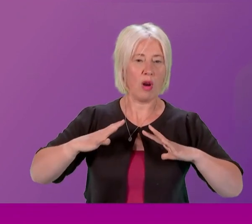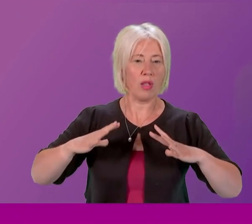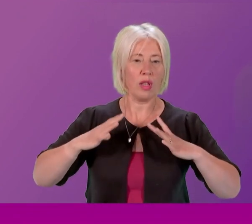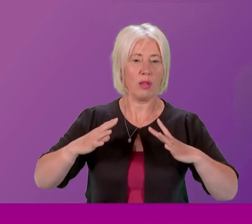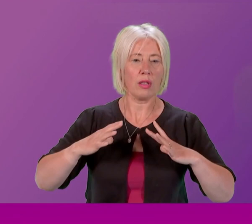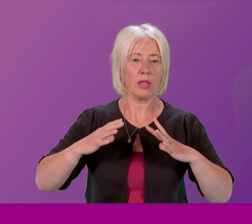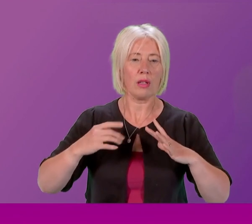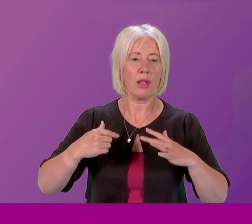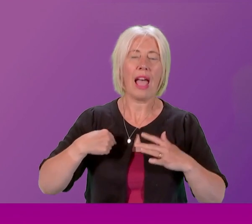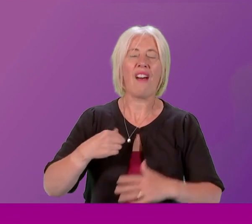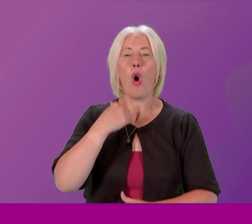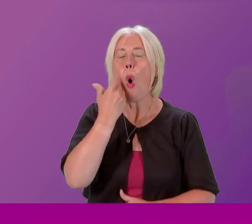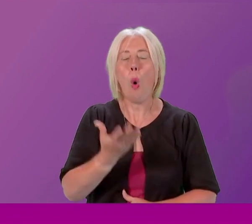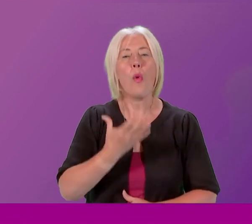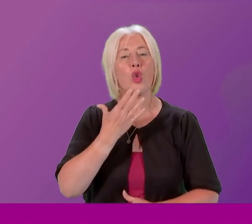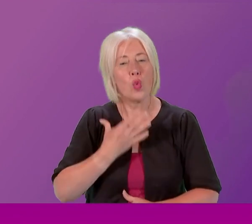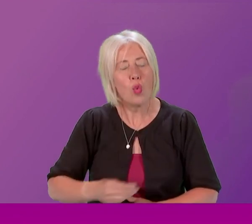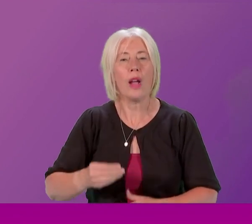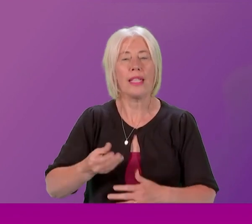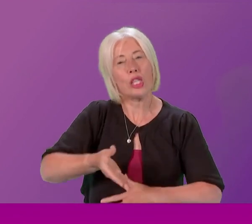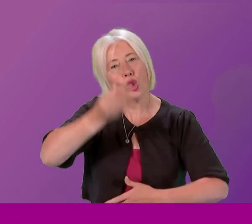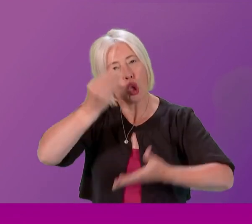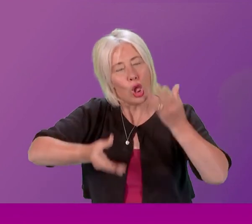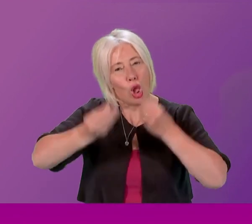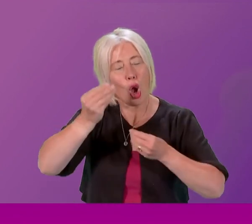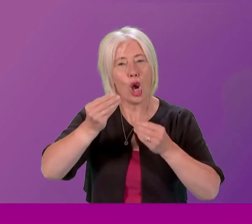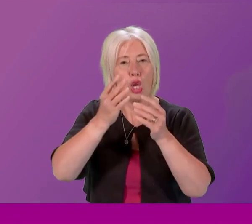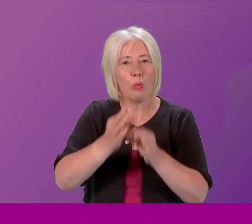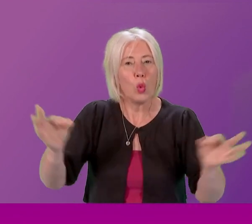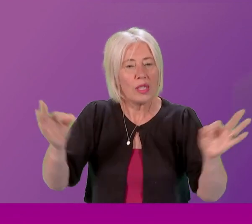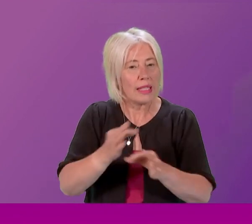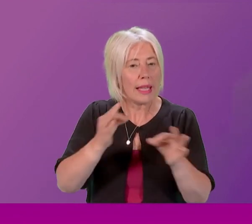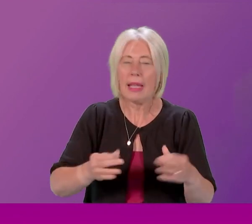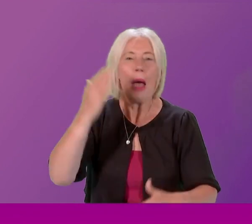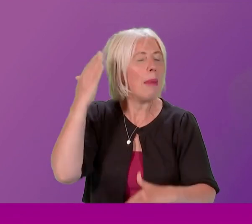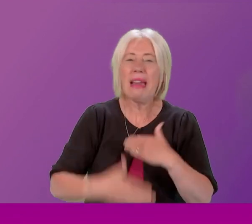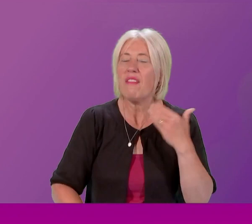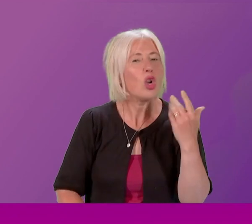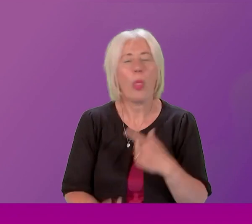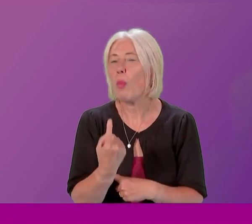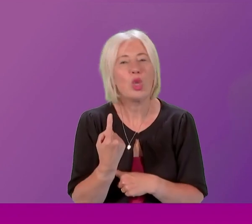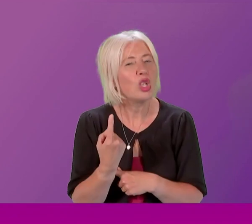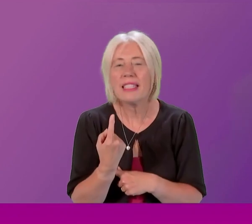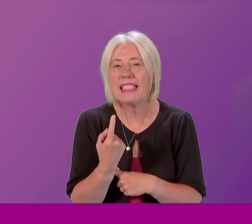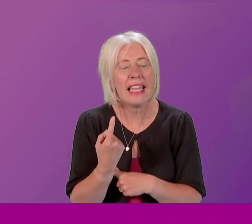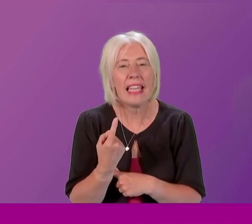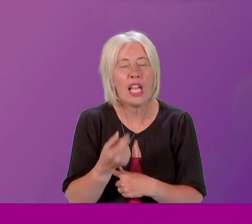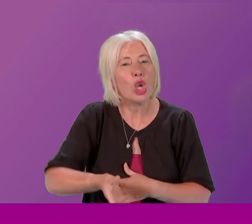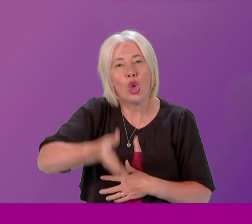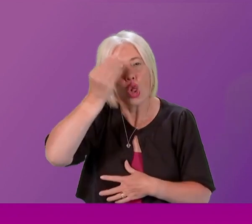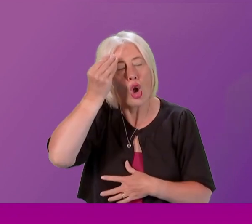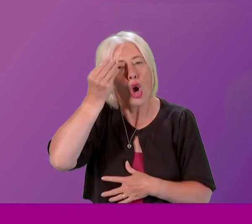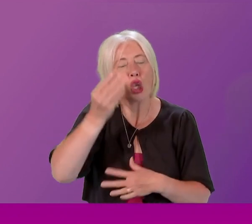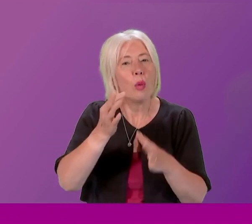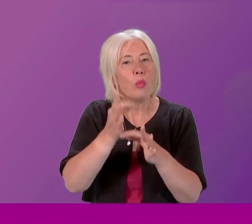I've always wanted to do music, learn, but never got chance to do music